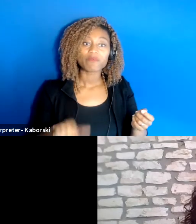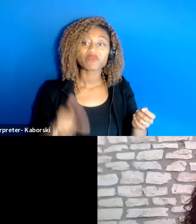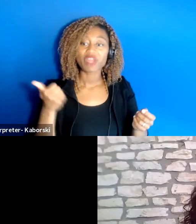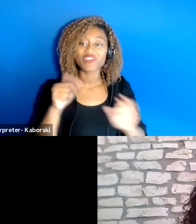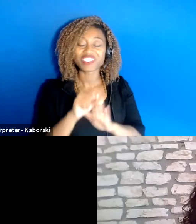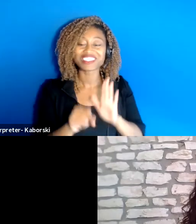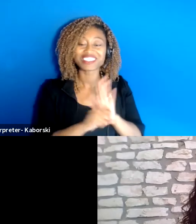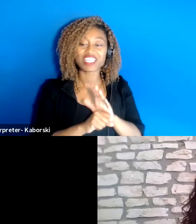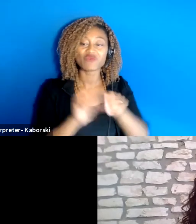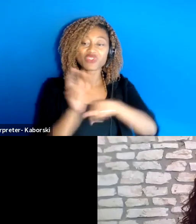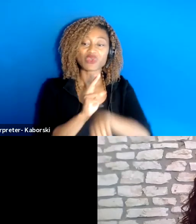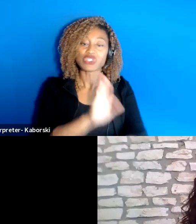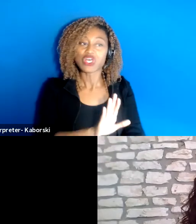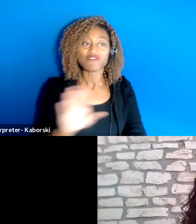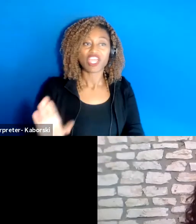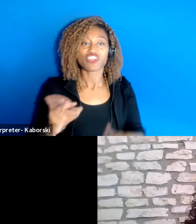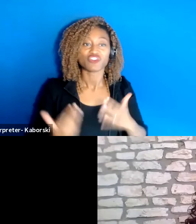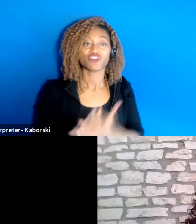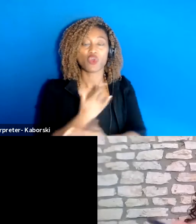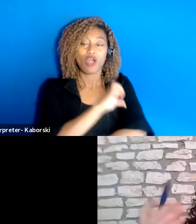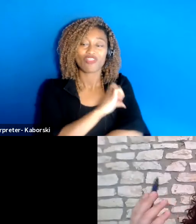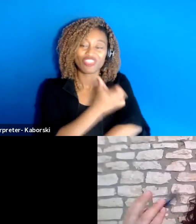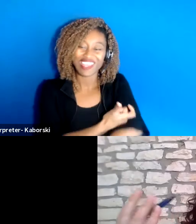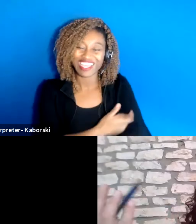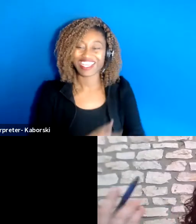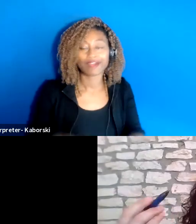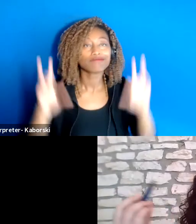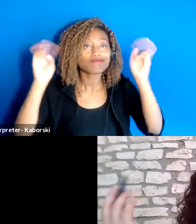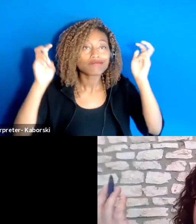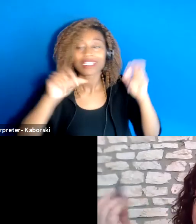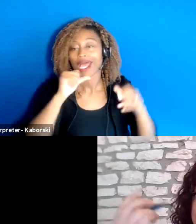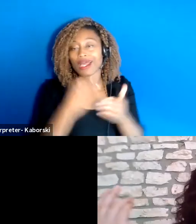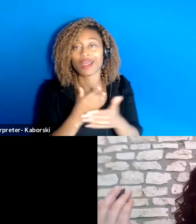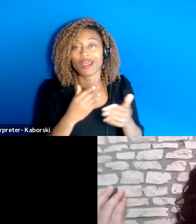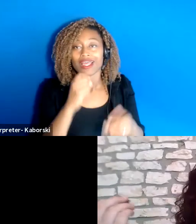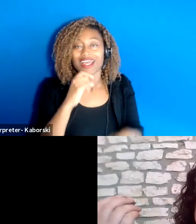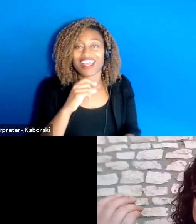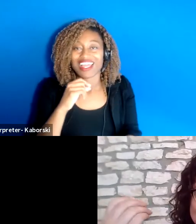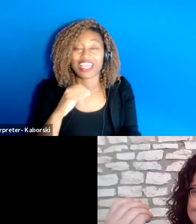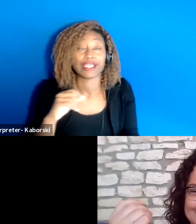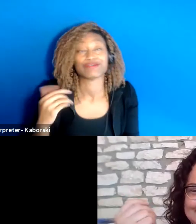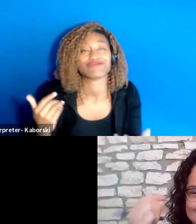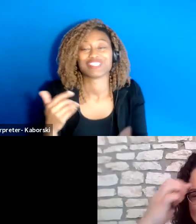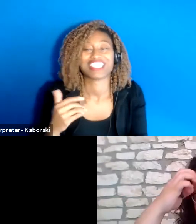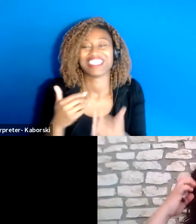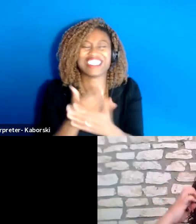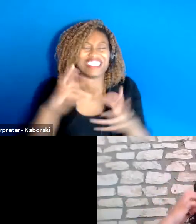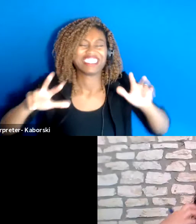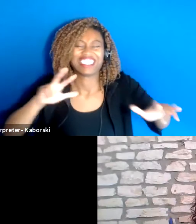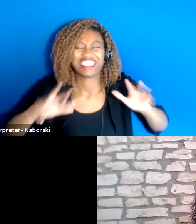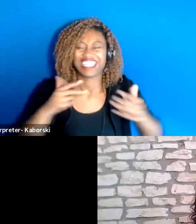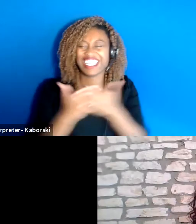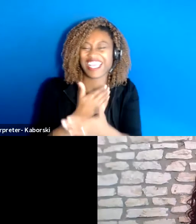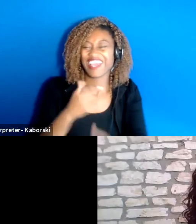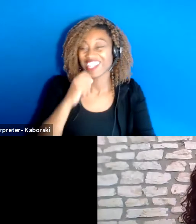are using their new authorities. They're new. I mean, it's 6 years old, but it's new to me. It's still new. It's still